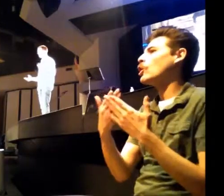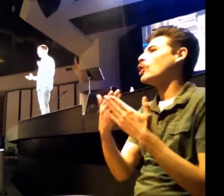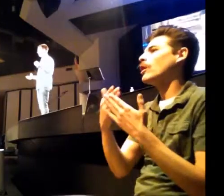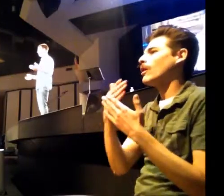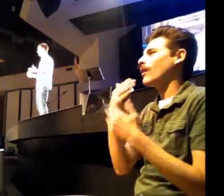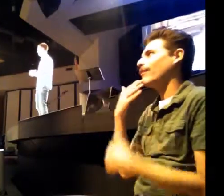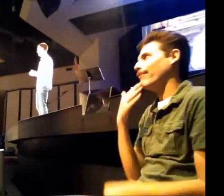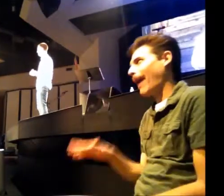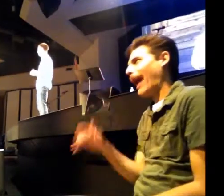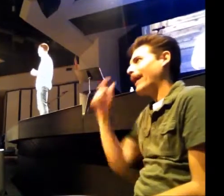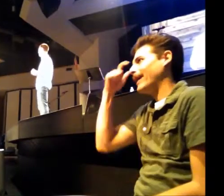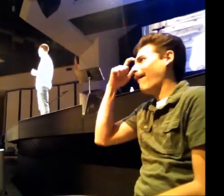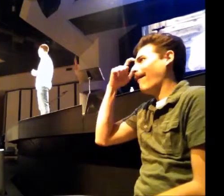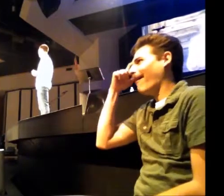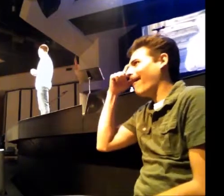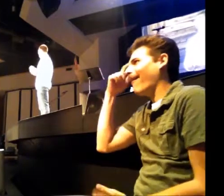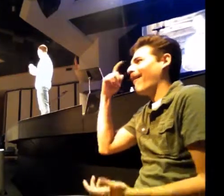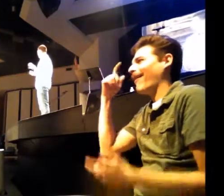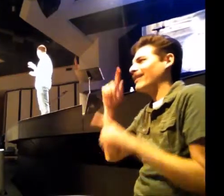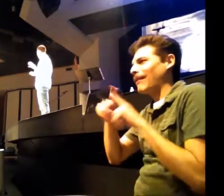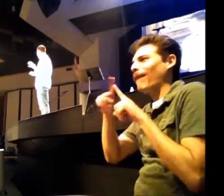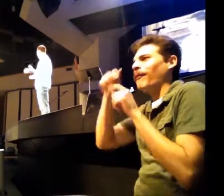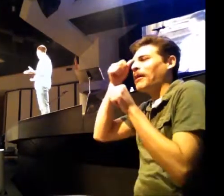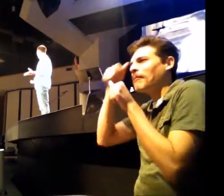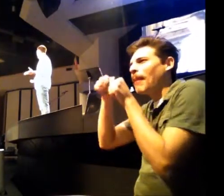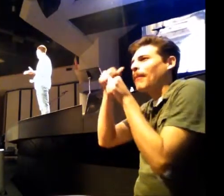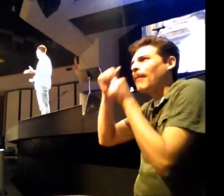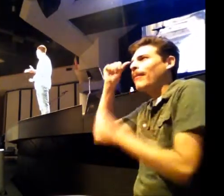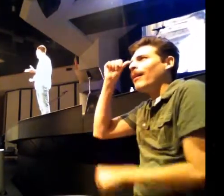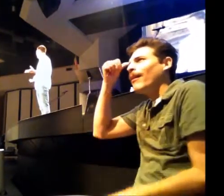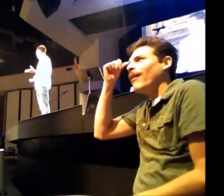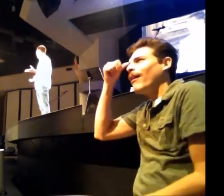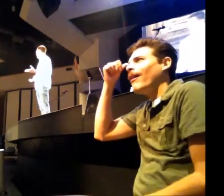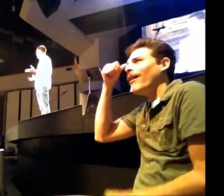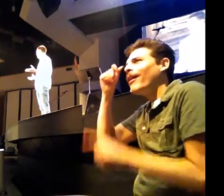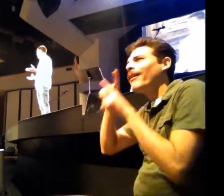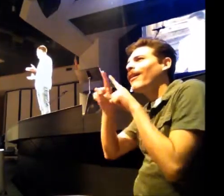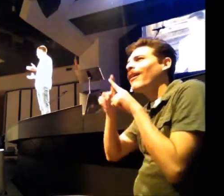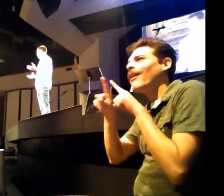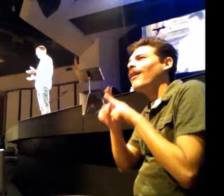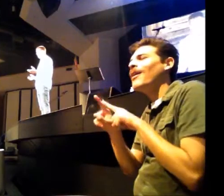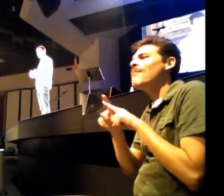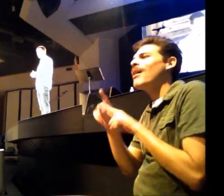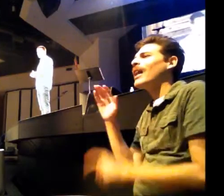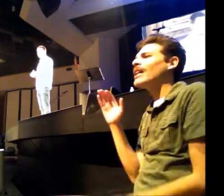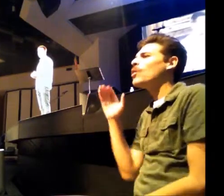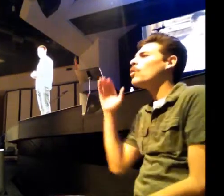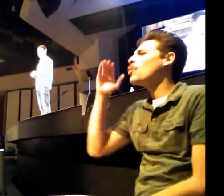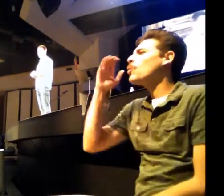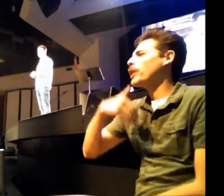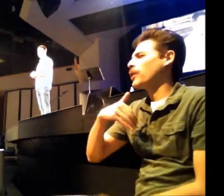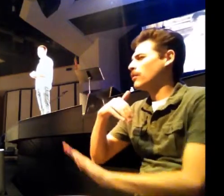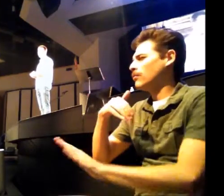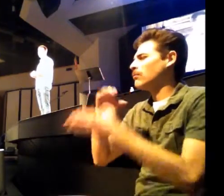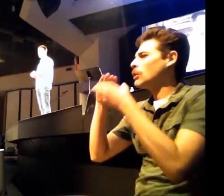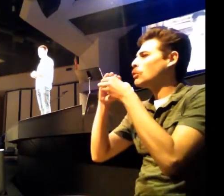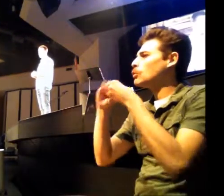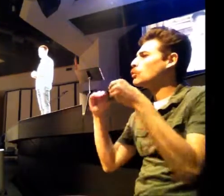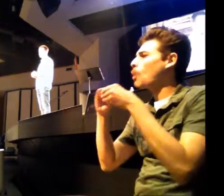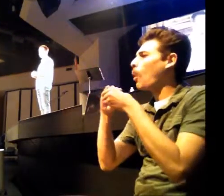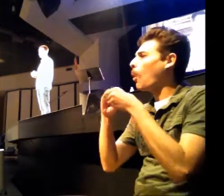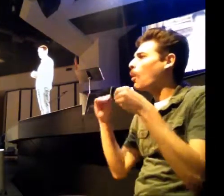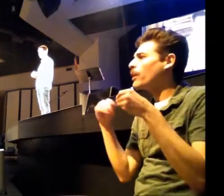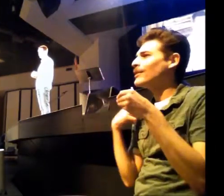come to shape us into the people we now are. And there's something weird, though, and it's this. All those stories have been shared